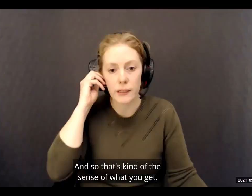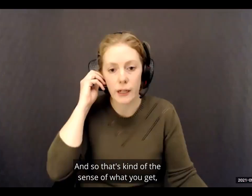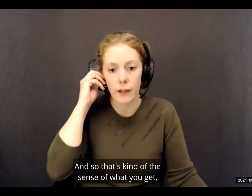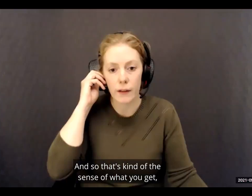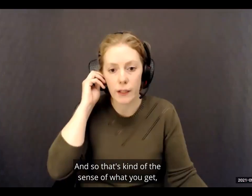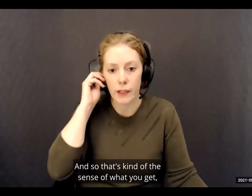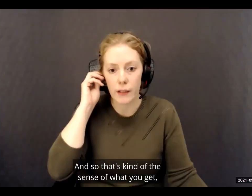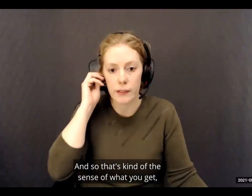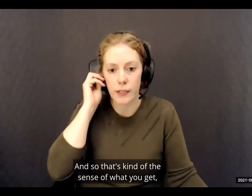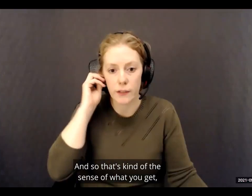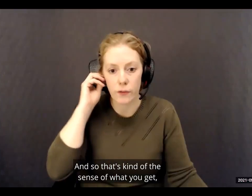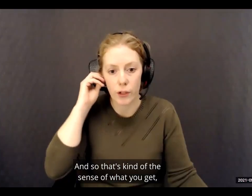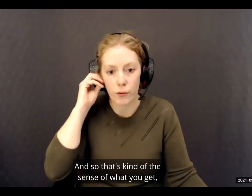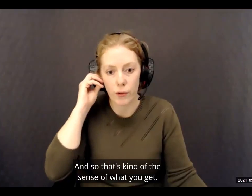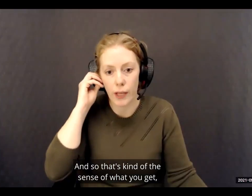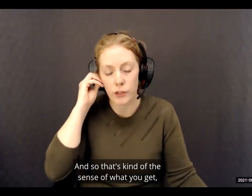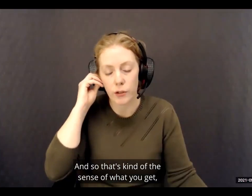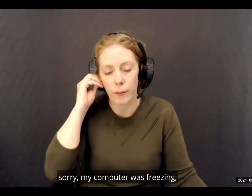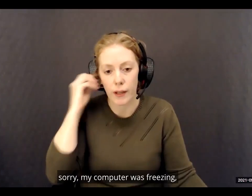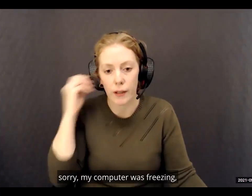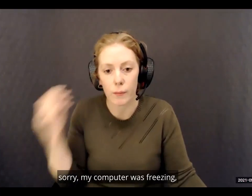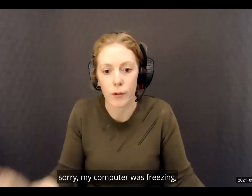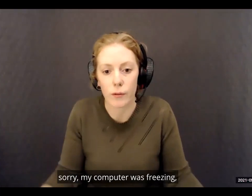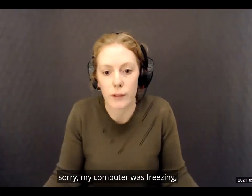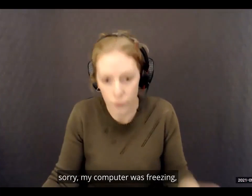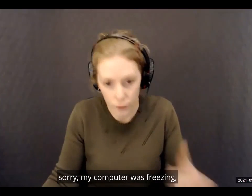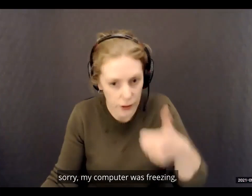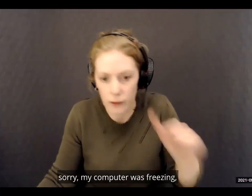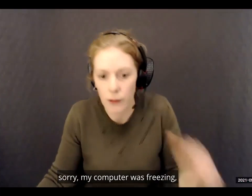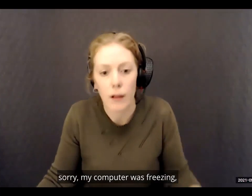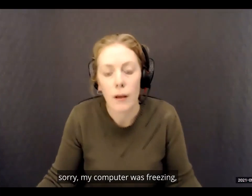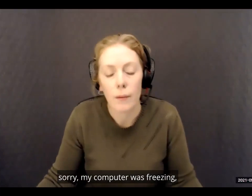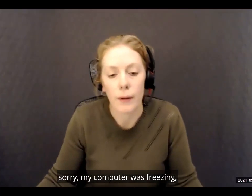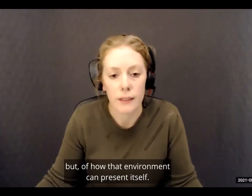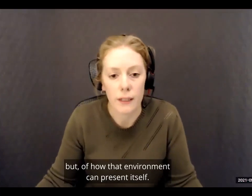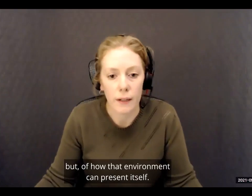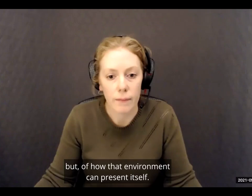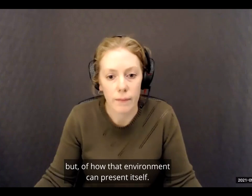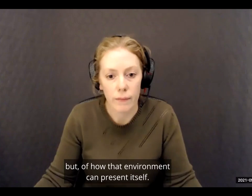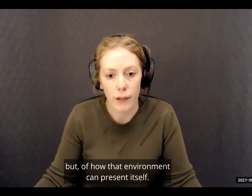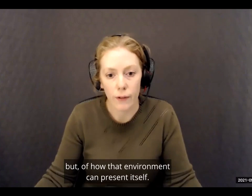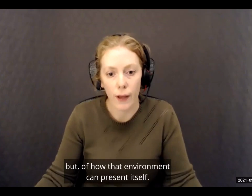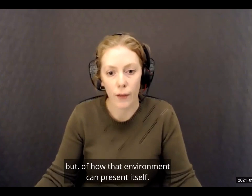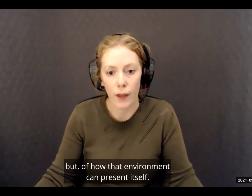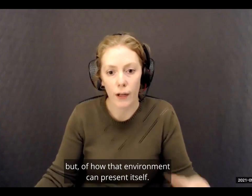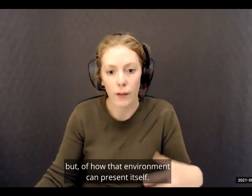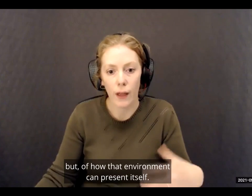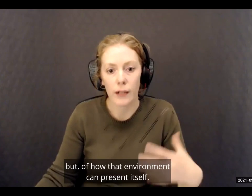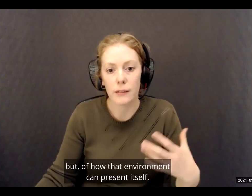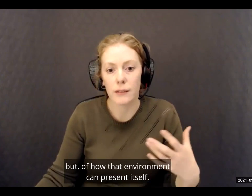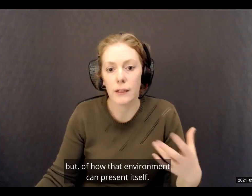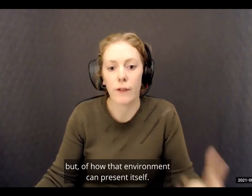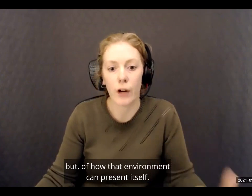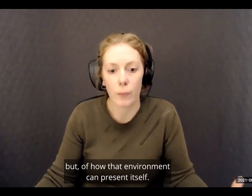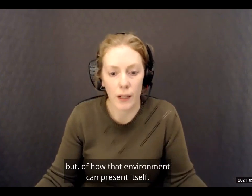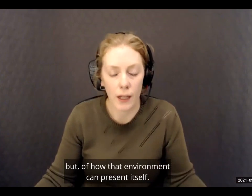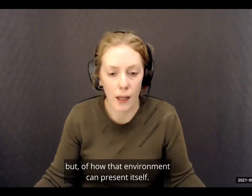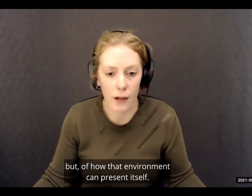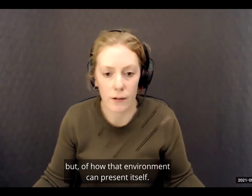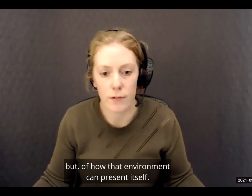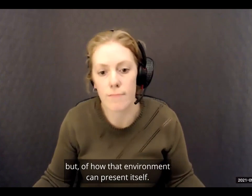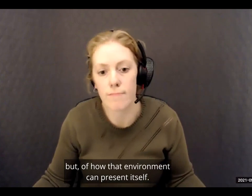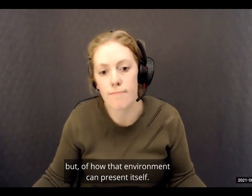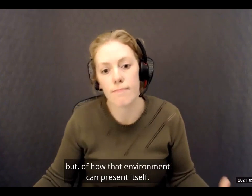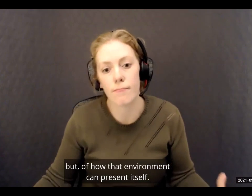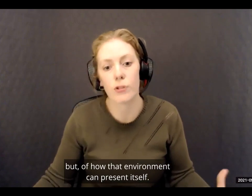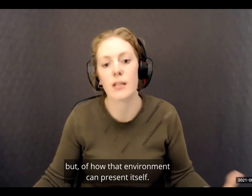And so that's kind of the sense of what you get. Sorry, my computer was freezing, but of how that environment